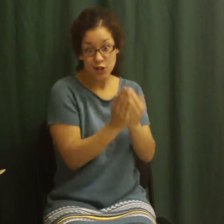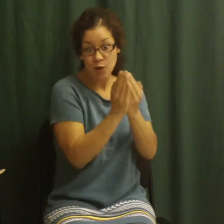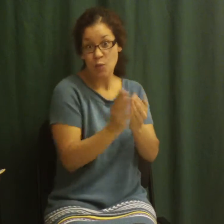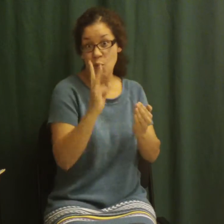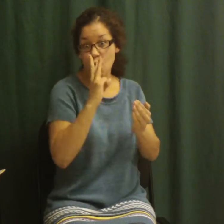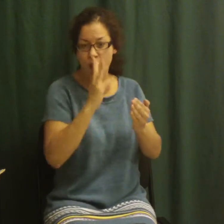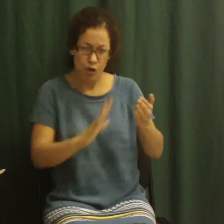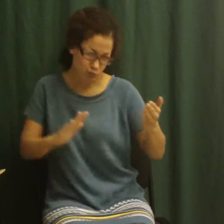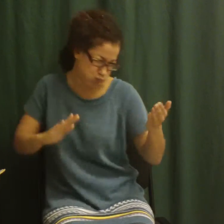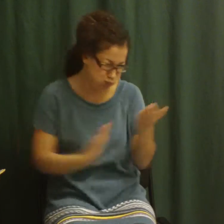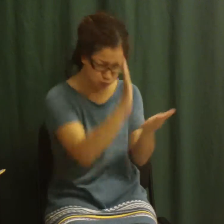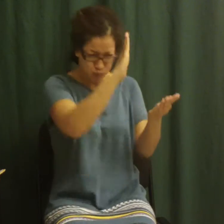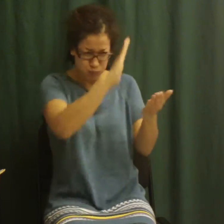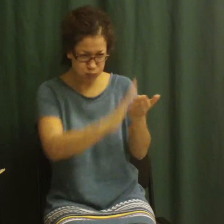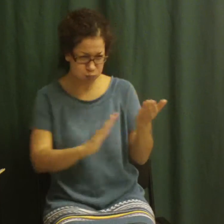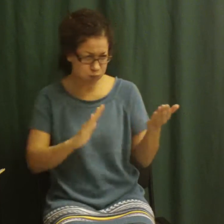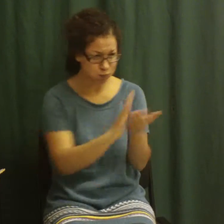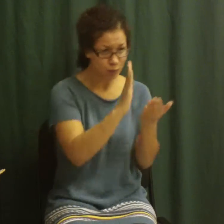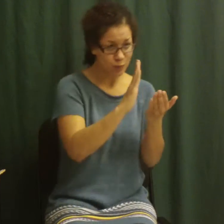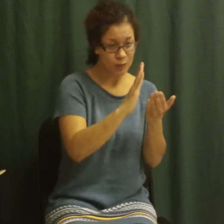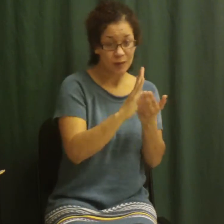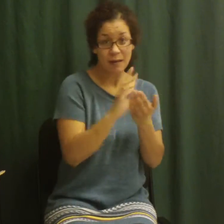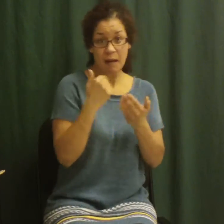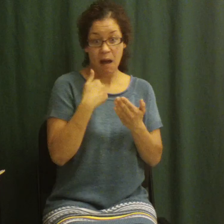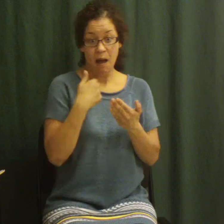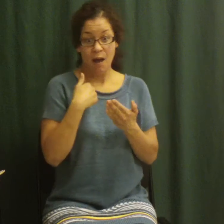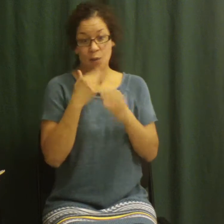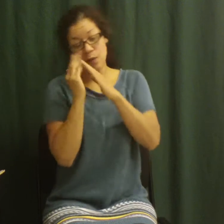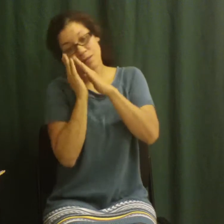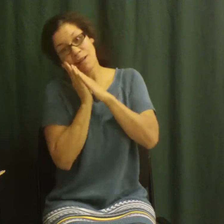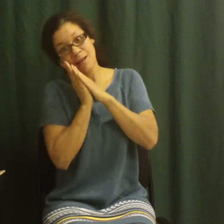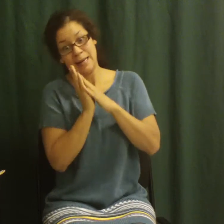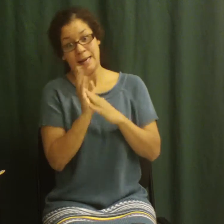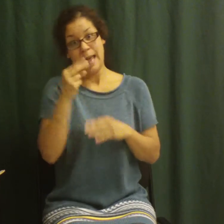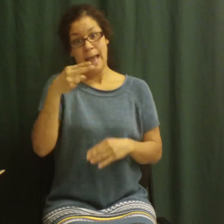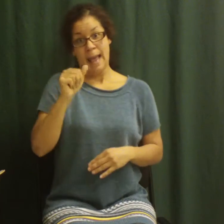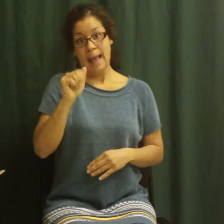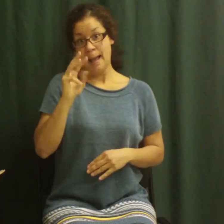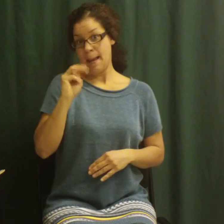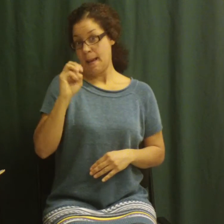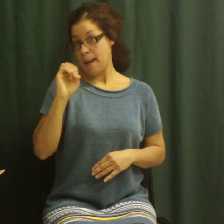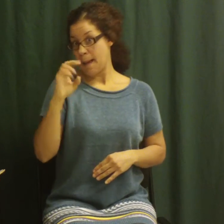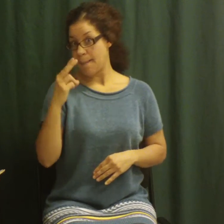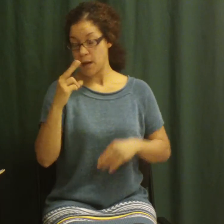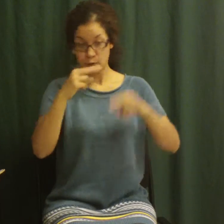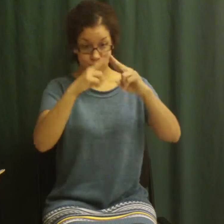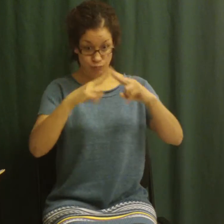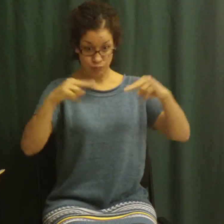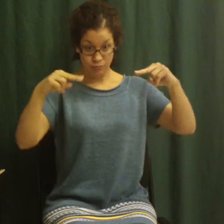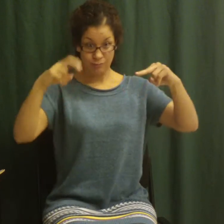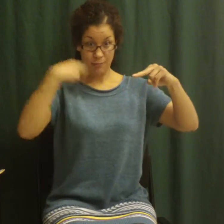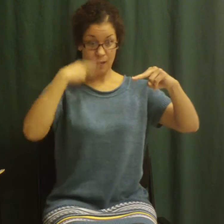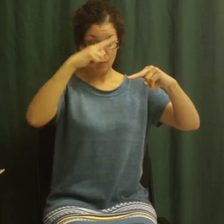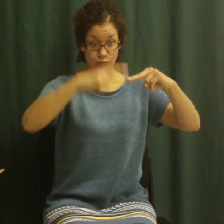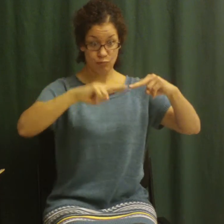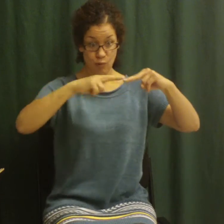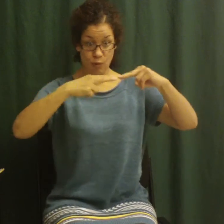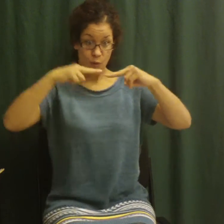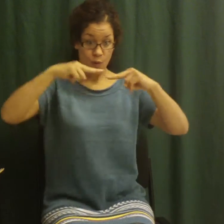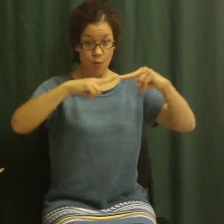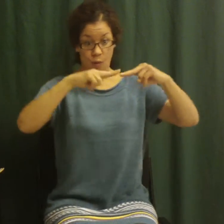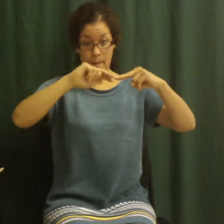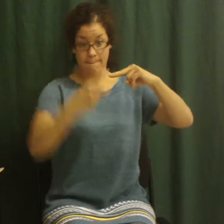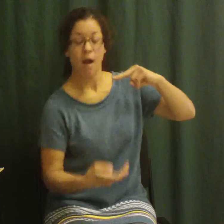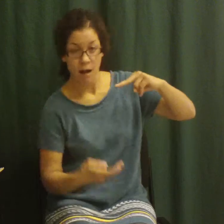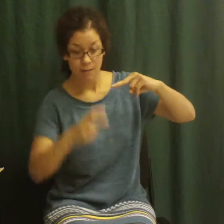ship, but I kept falling out of my hammock. I couldn't find anyone in the cabin. They were all